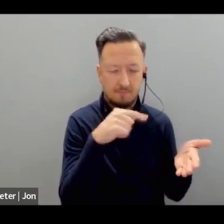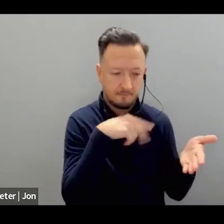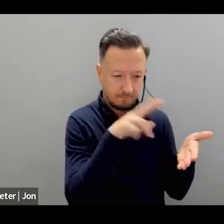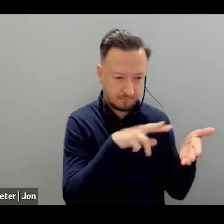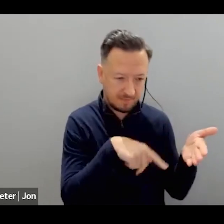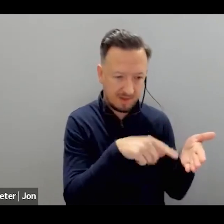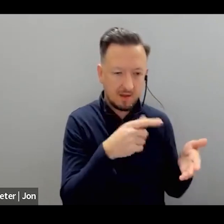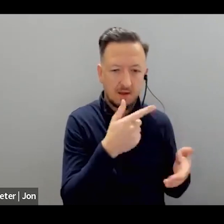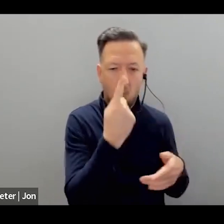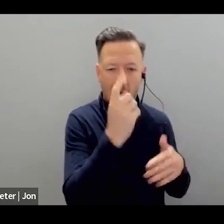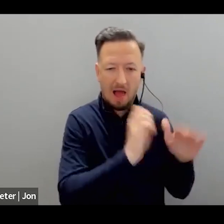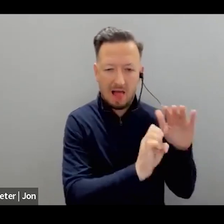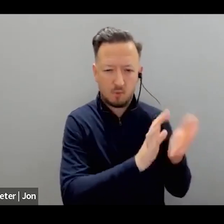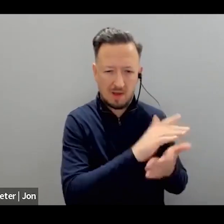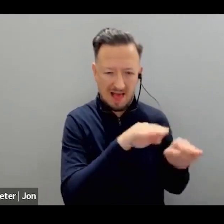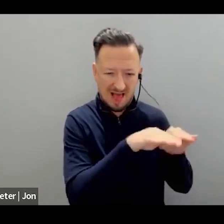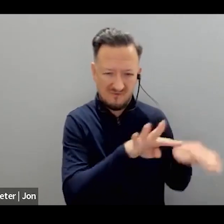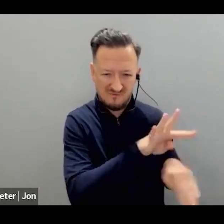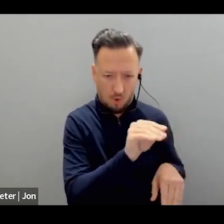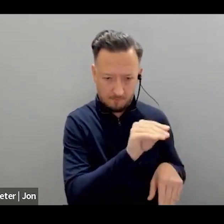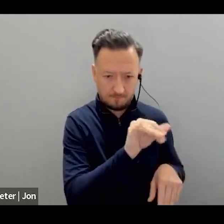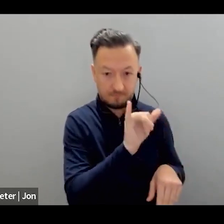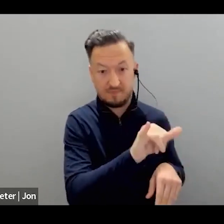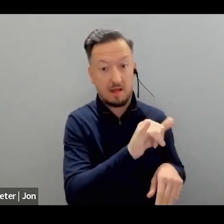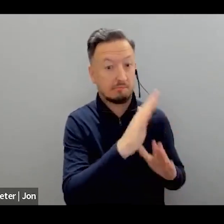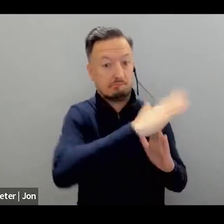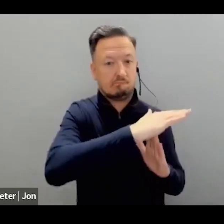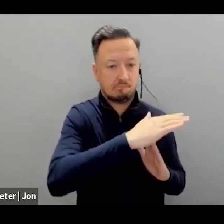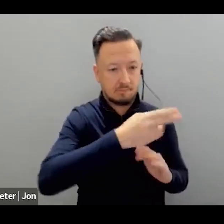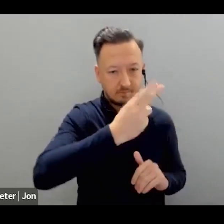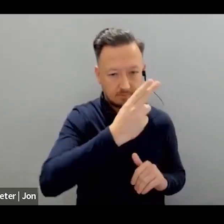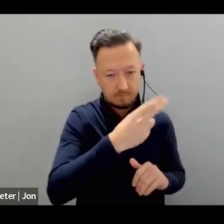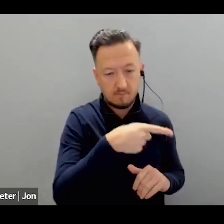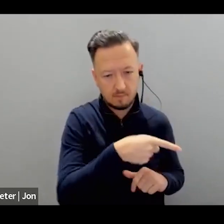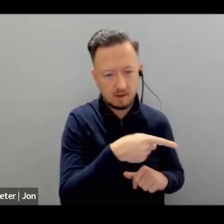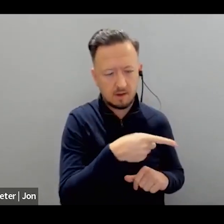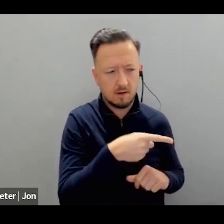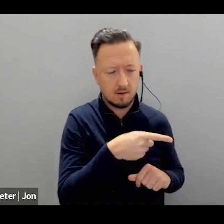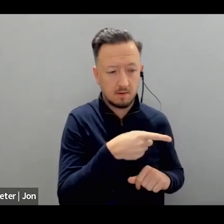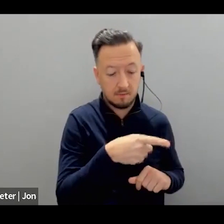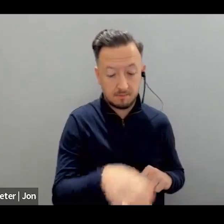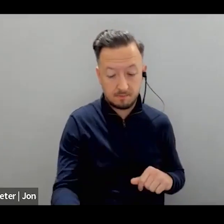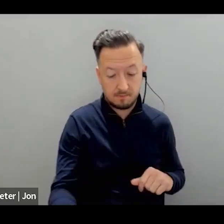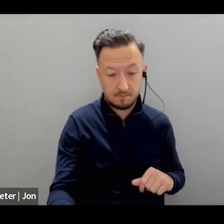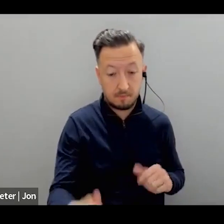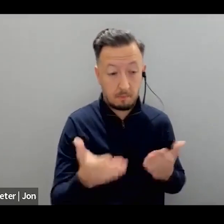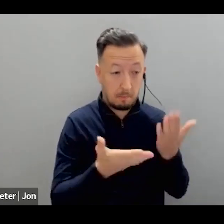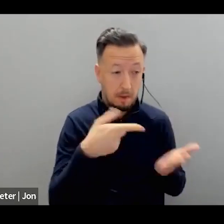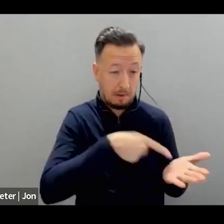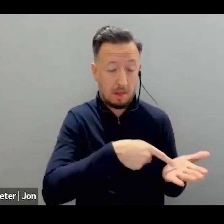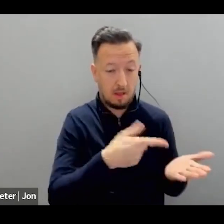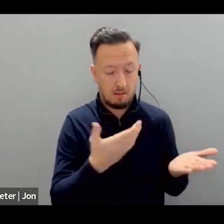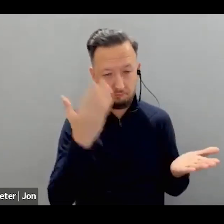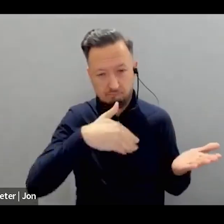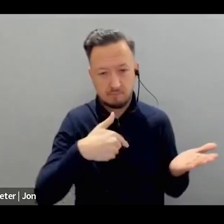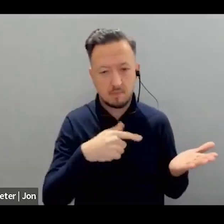a level of 40, which was clearly the highest. And this may be on there, I just missed it, but what